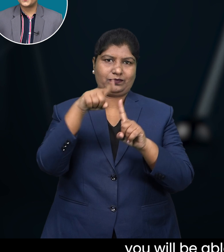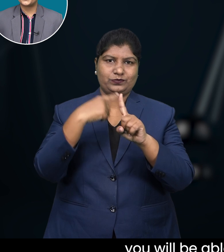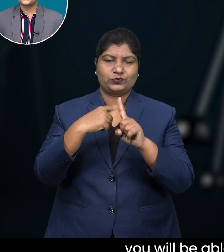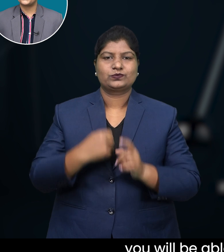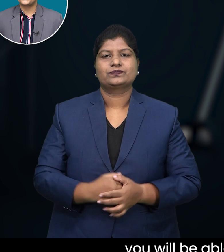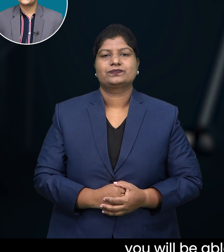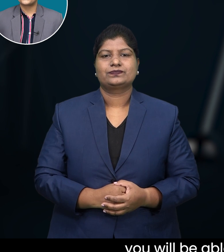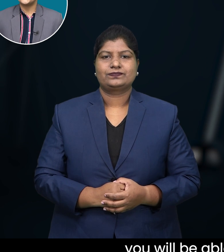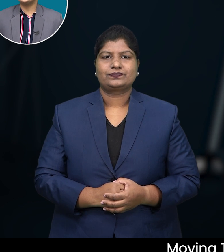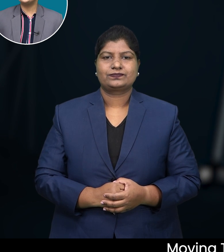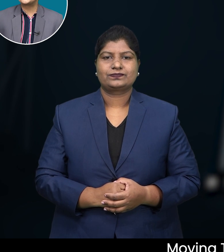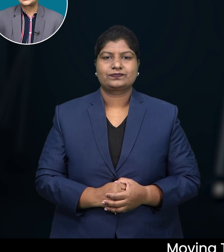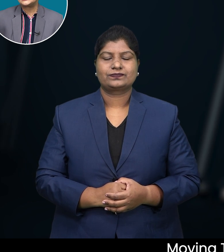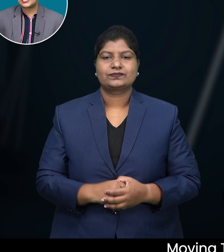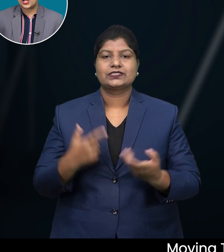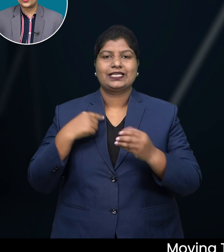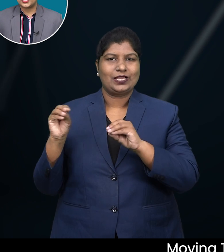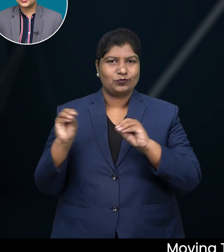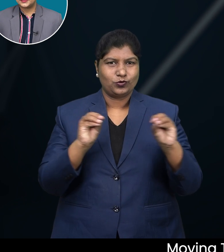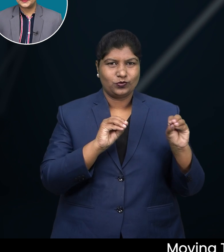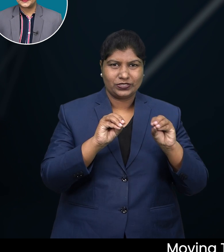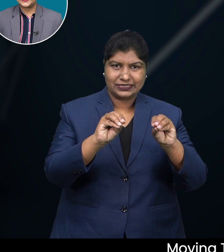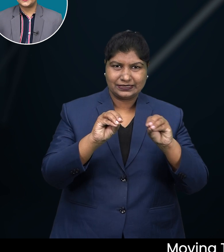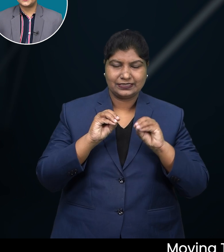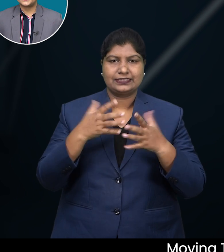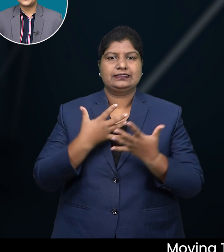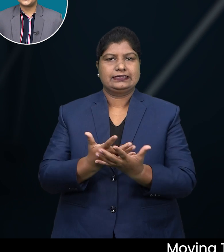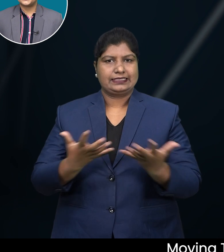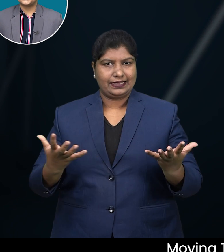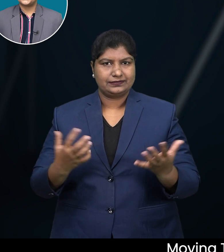about moving things around us,